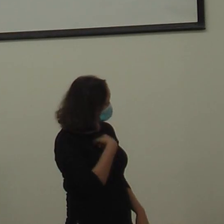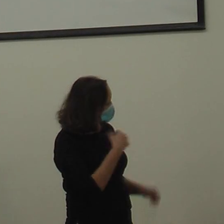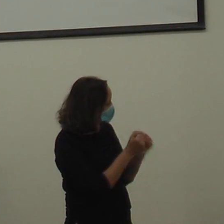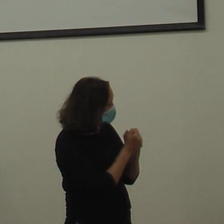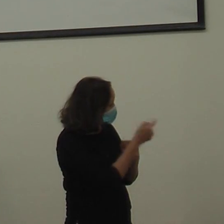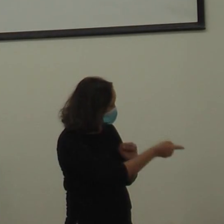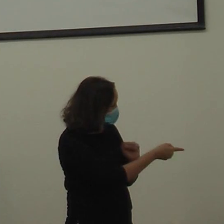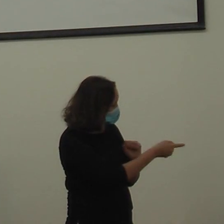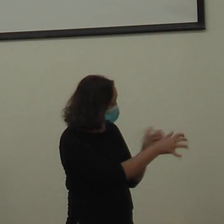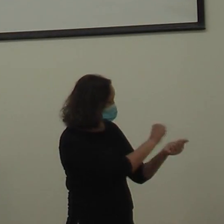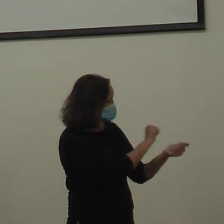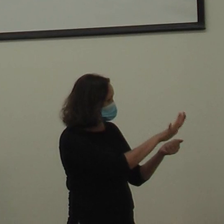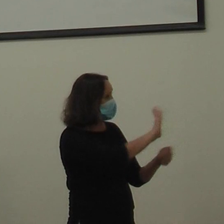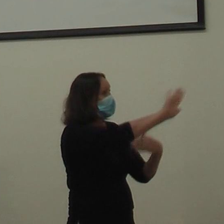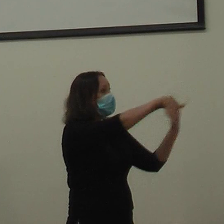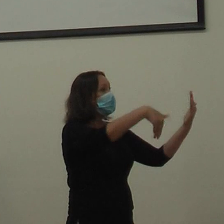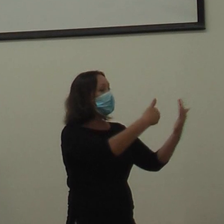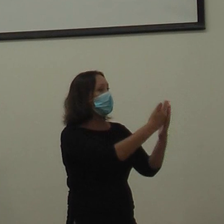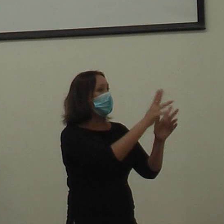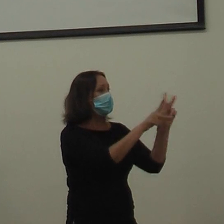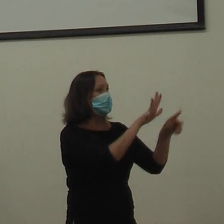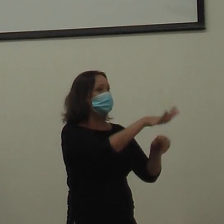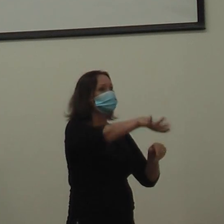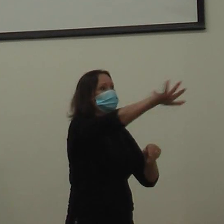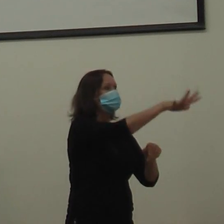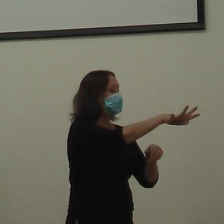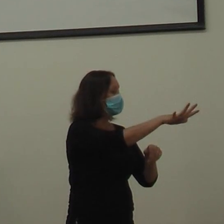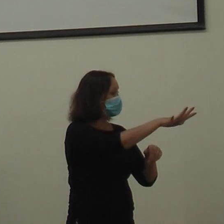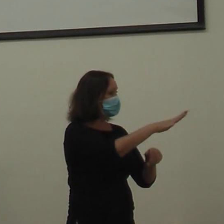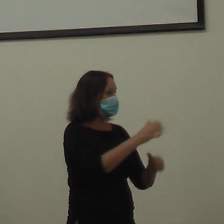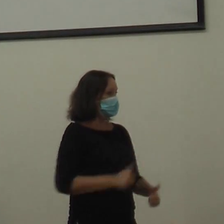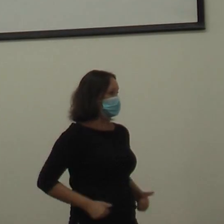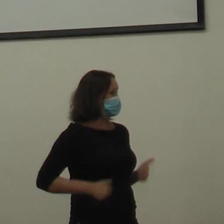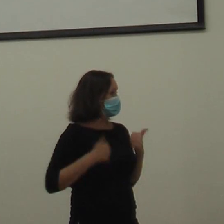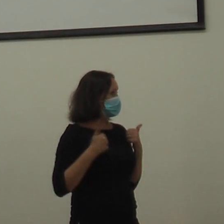down all the Midianites, leaving none alive."